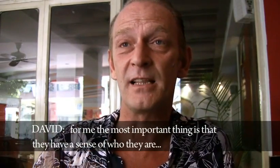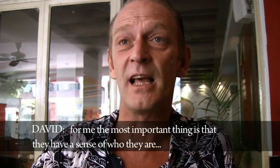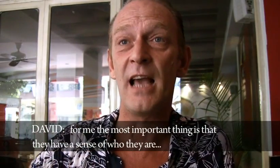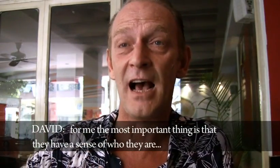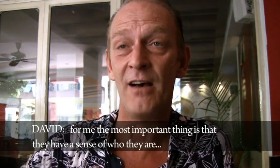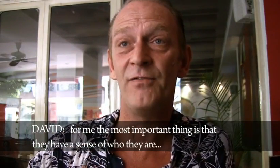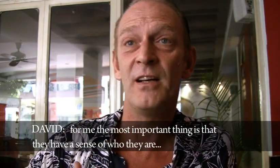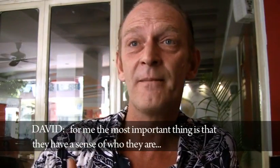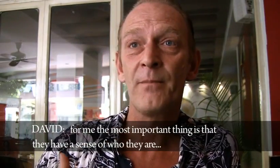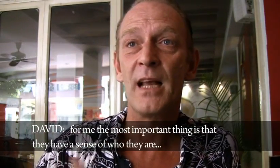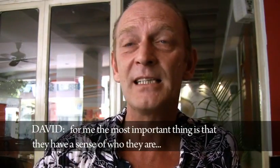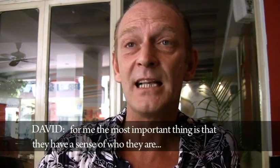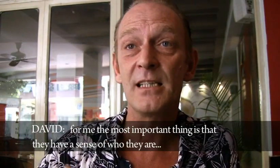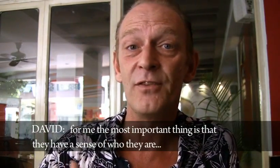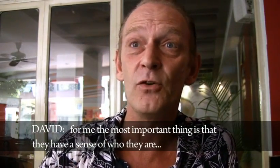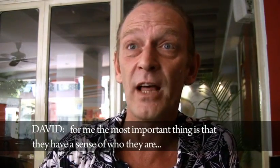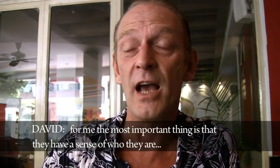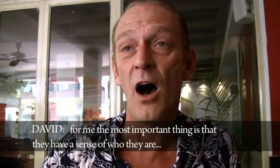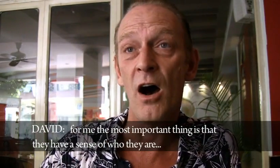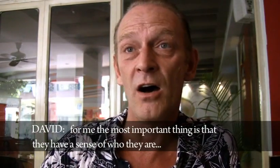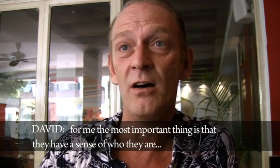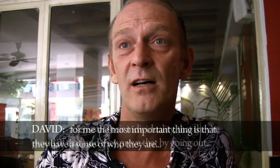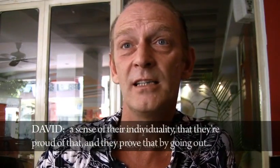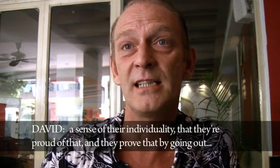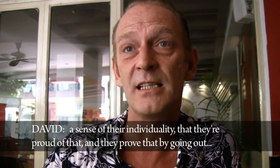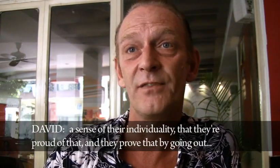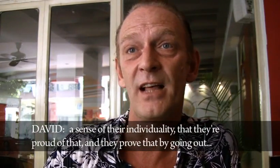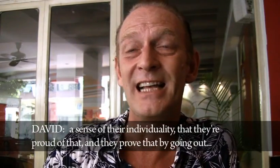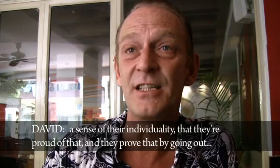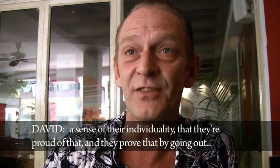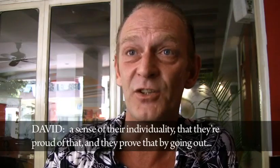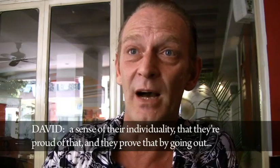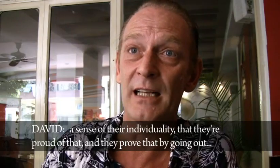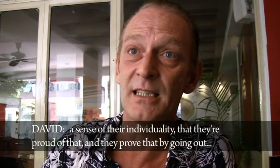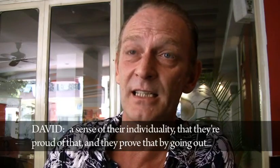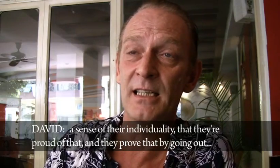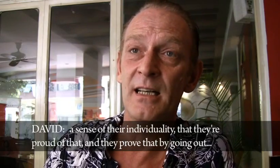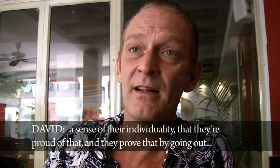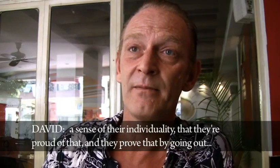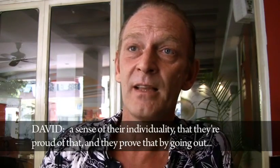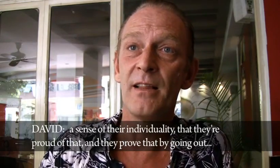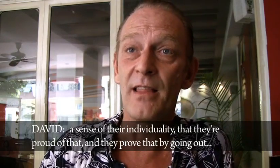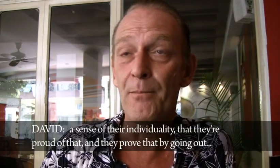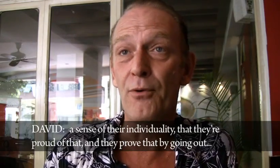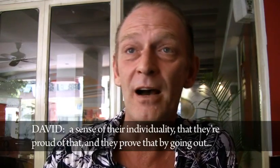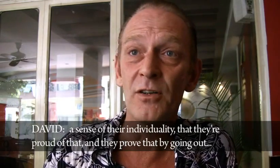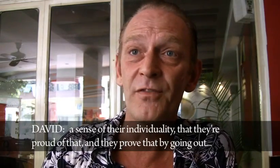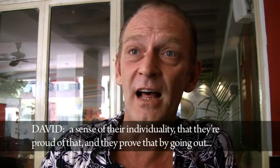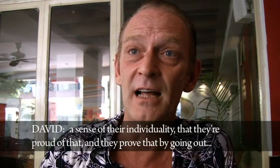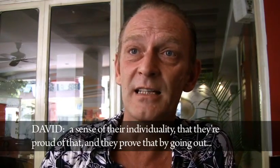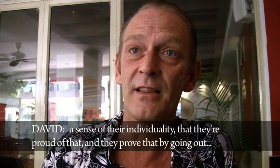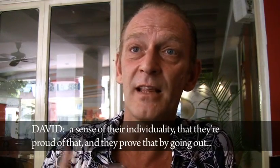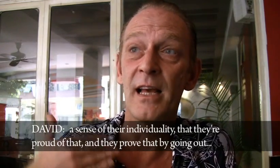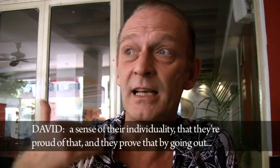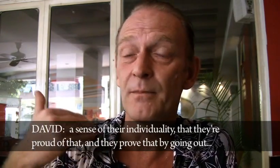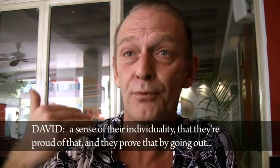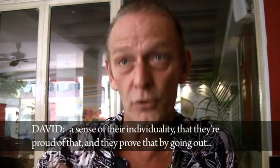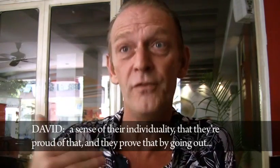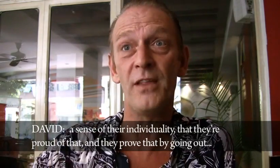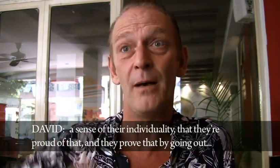have a sense of who they are, a sense of their individuality, that they're proud of that, and they prove that by going